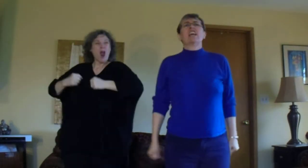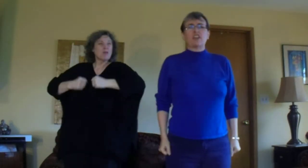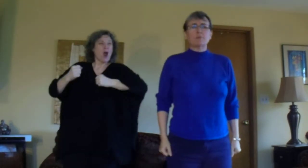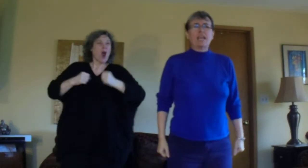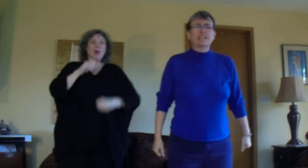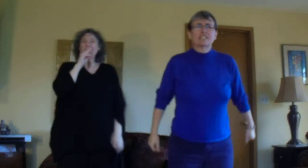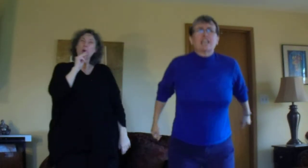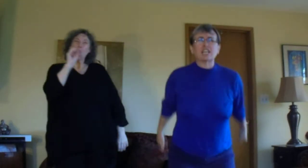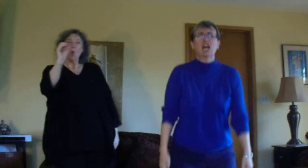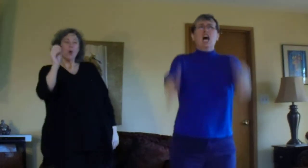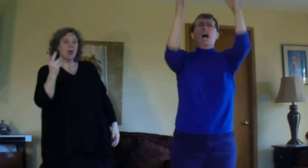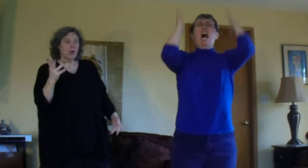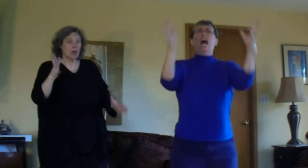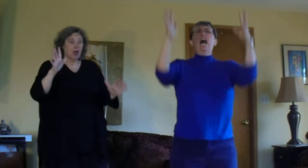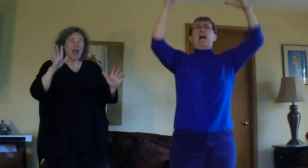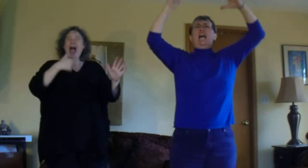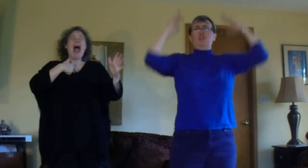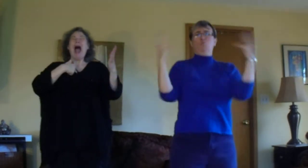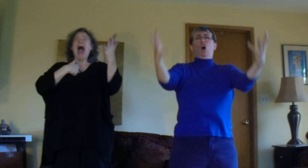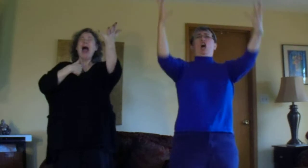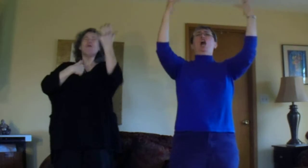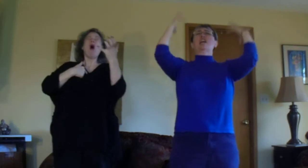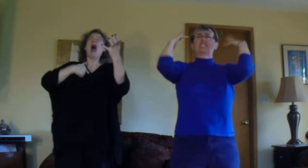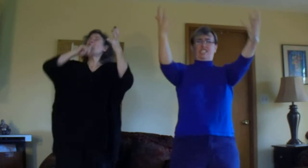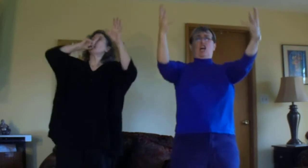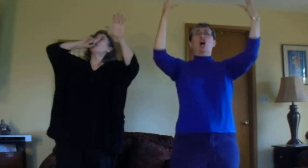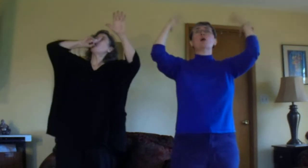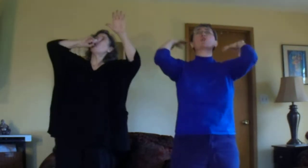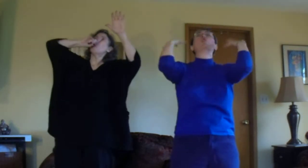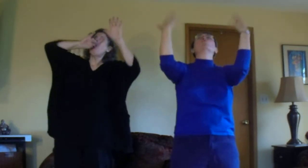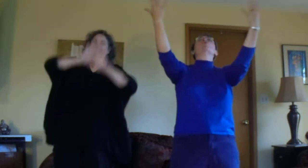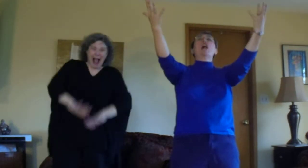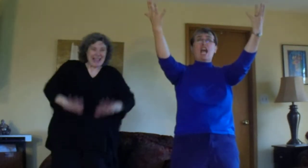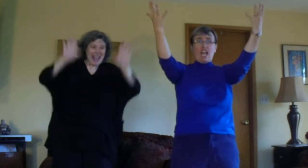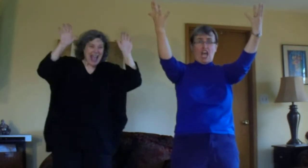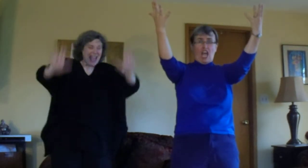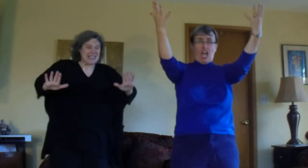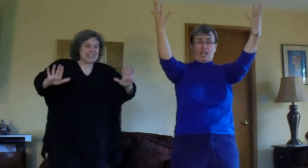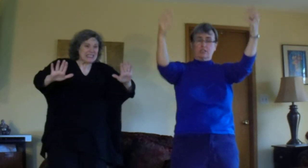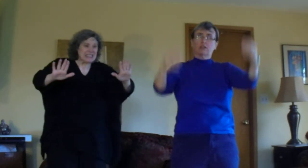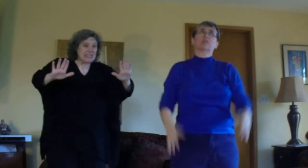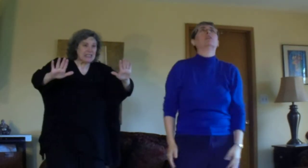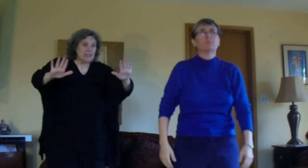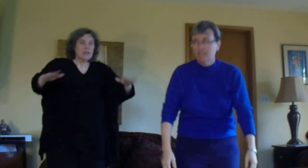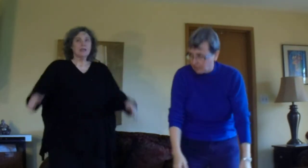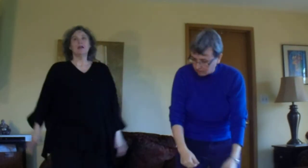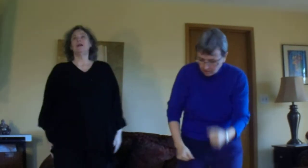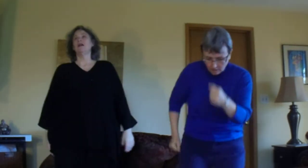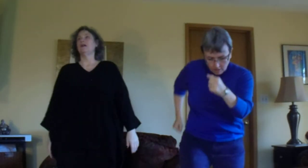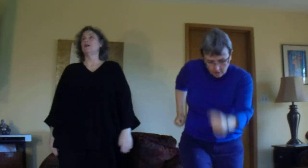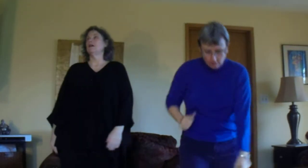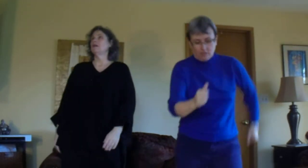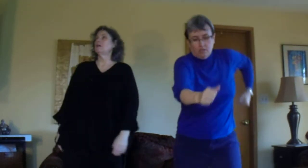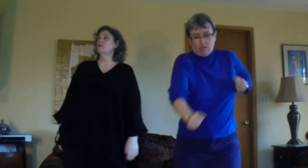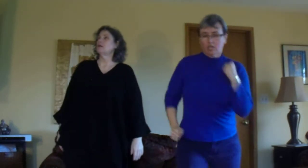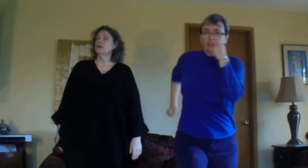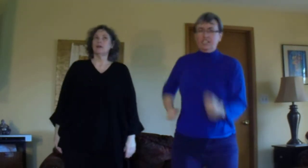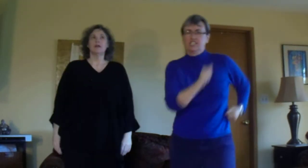And the man said, "I want some quiet." Oh, man. This time